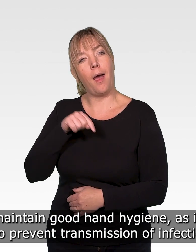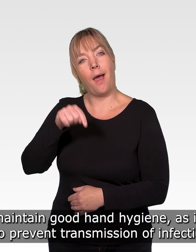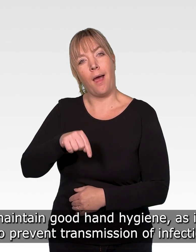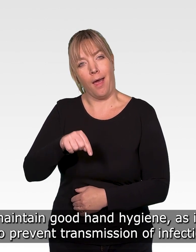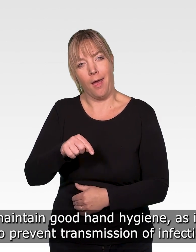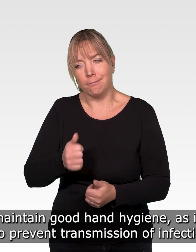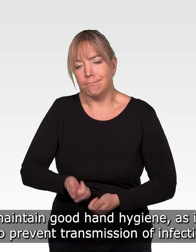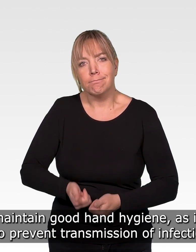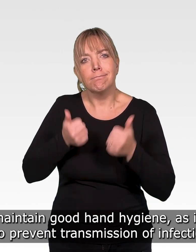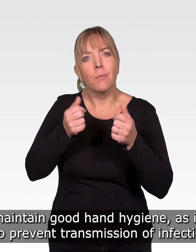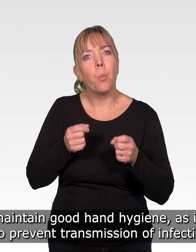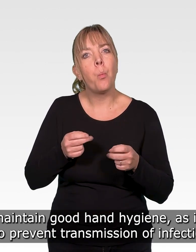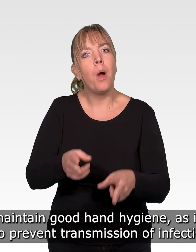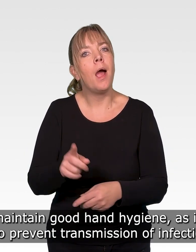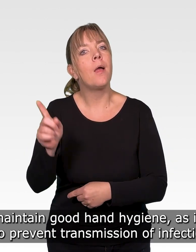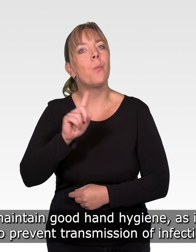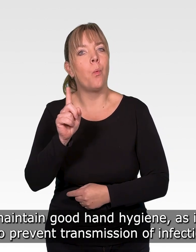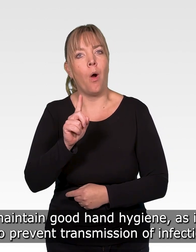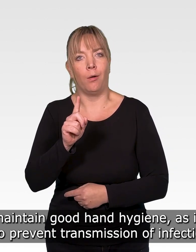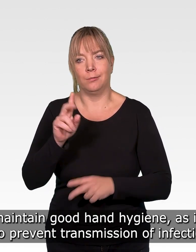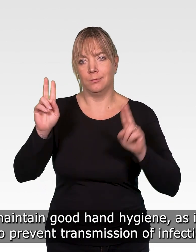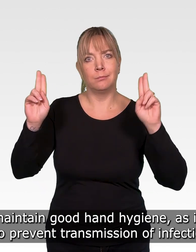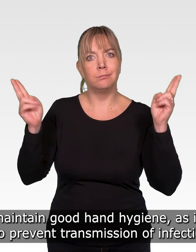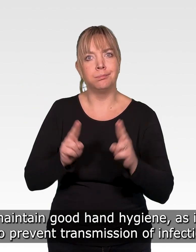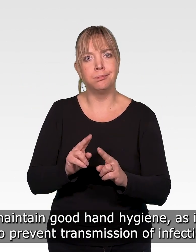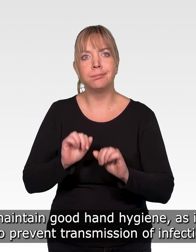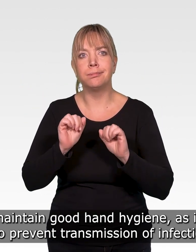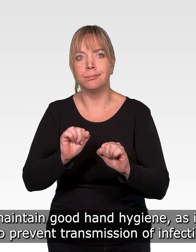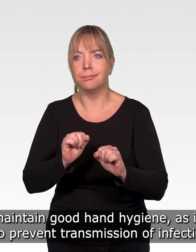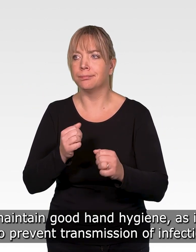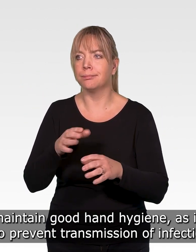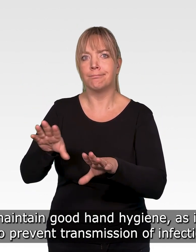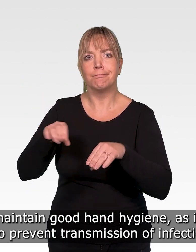as it is a highly effective way to prevent transmission of infectious diseases.